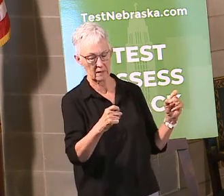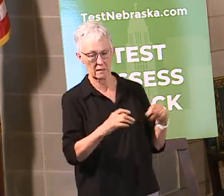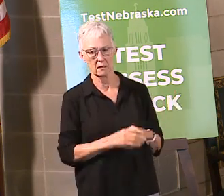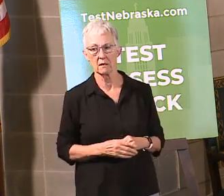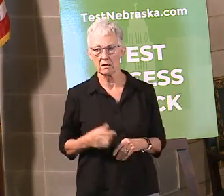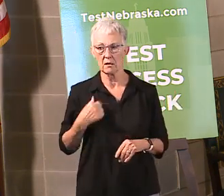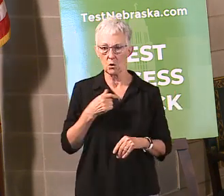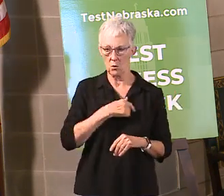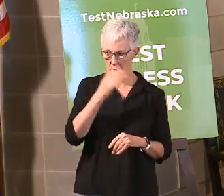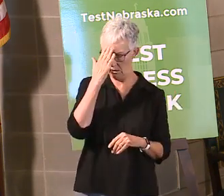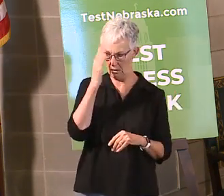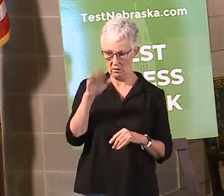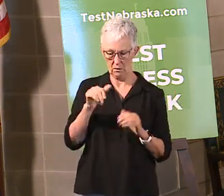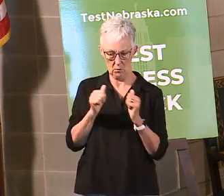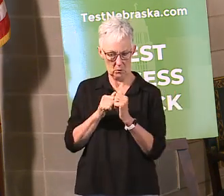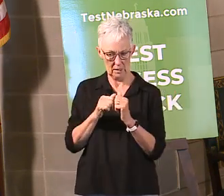with